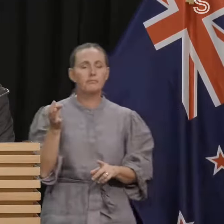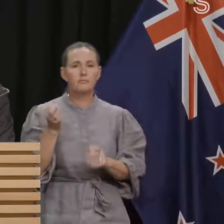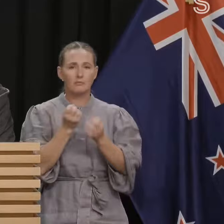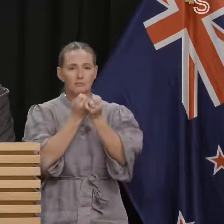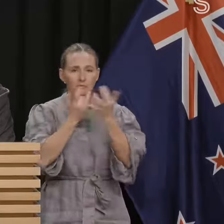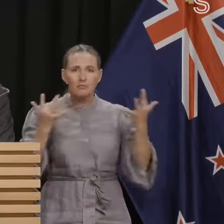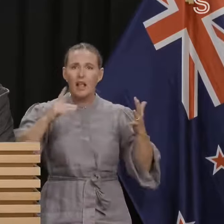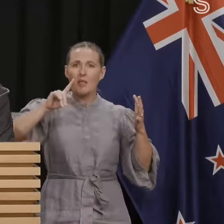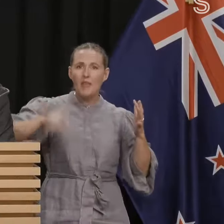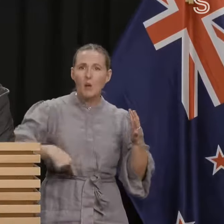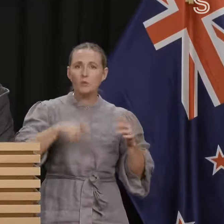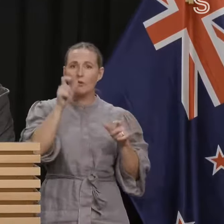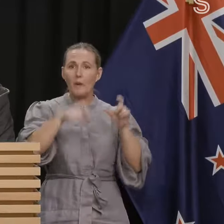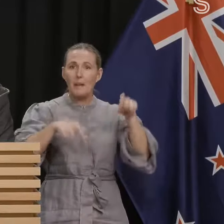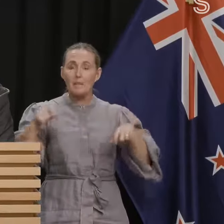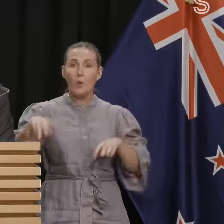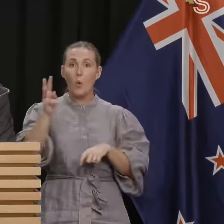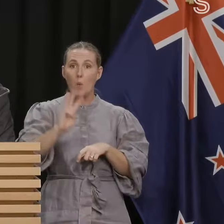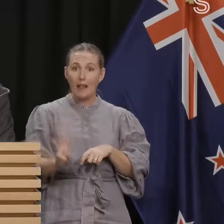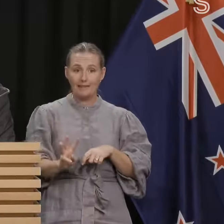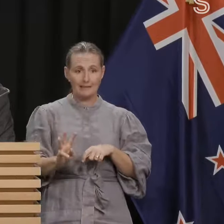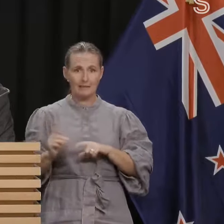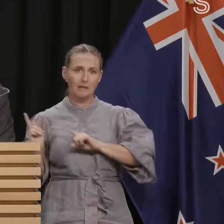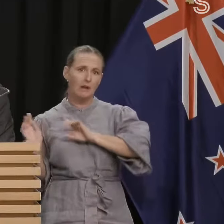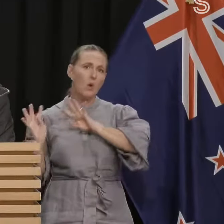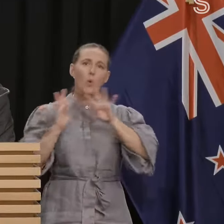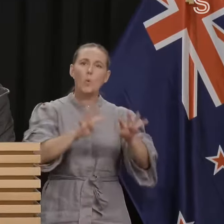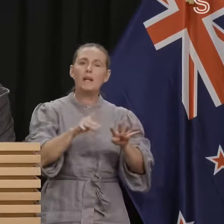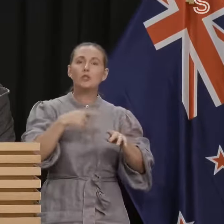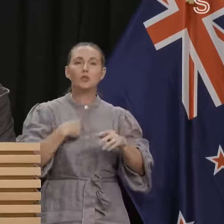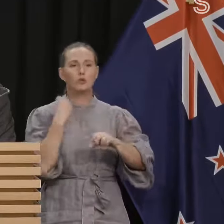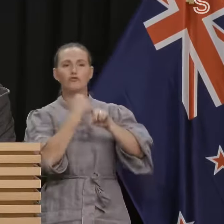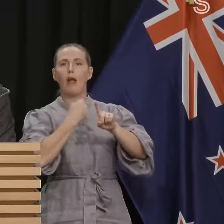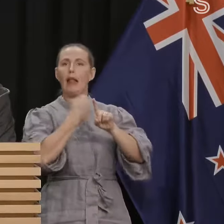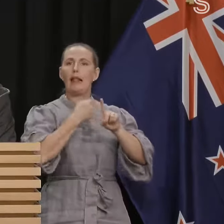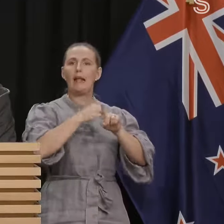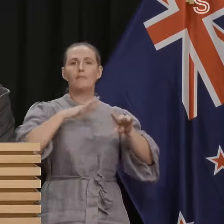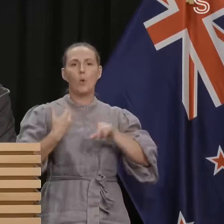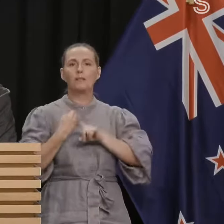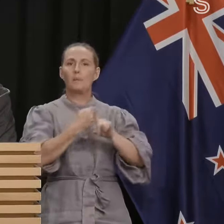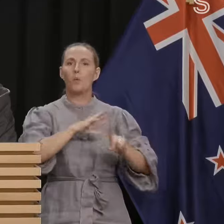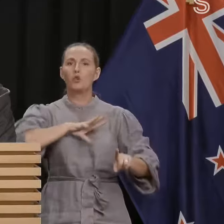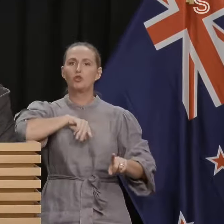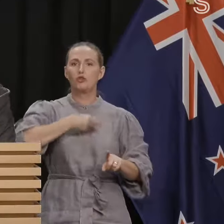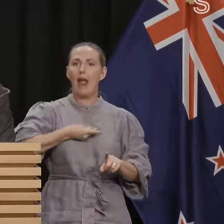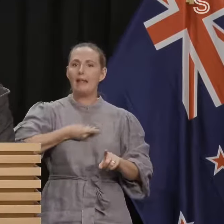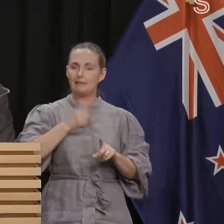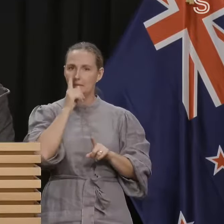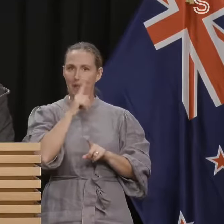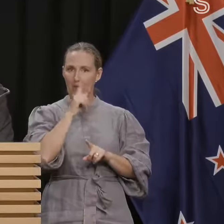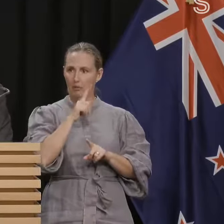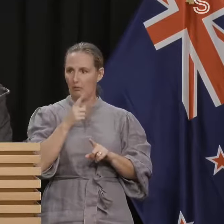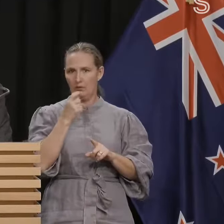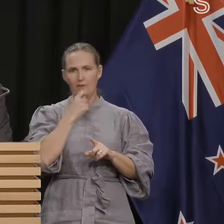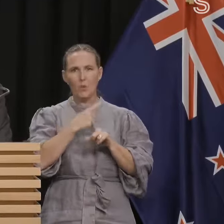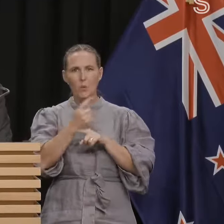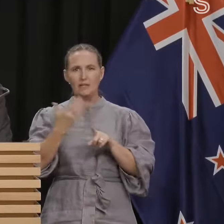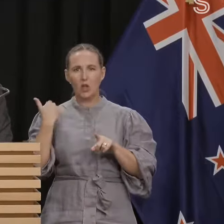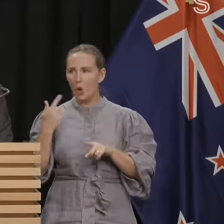a peaceful rally in support of trans people a few weeks ago? I think it's fantastic, and I think